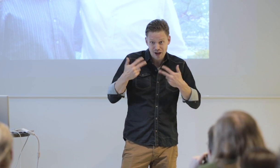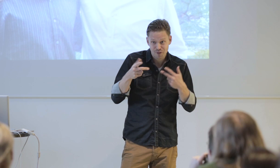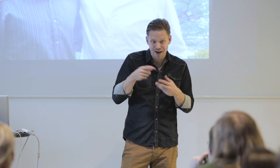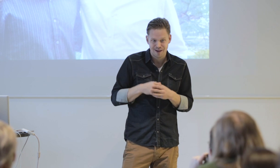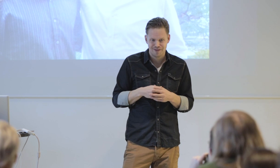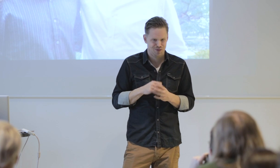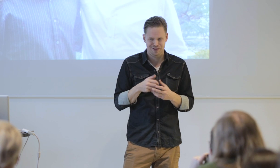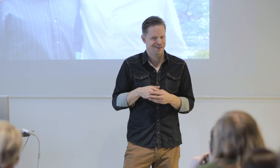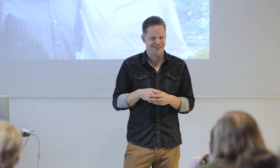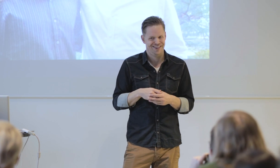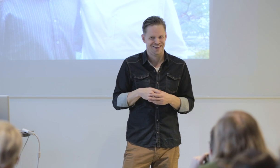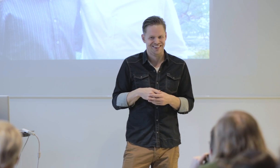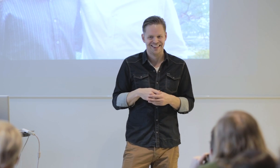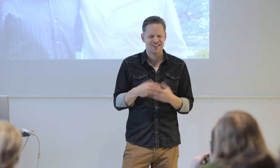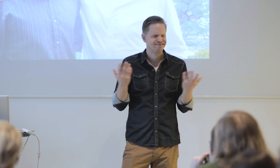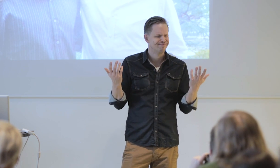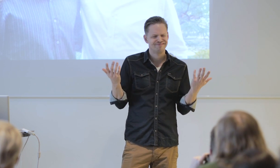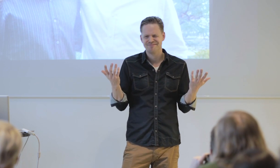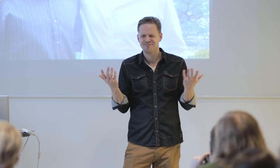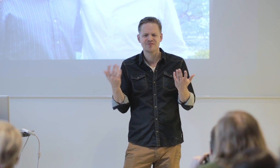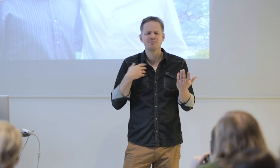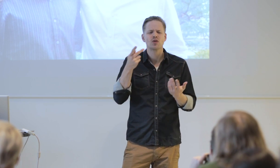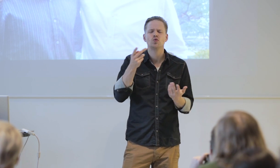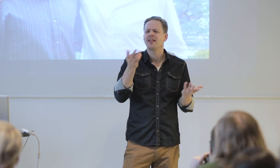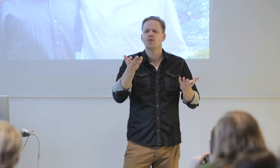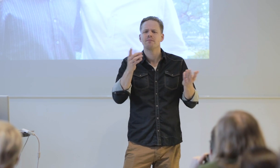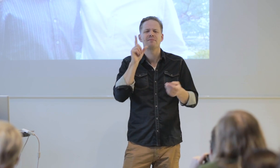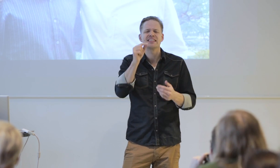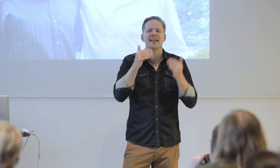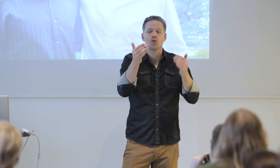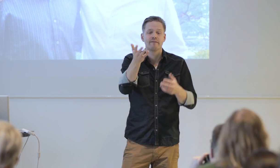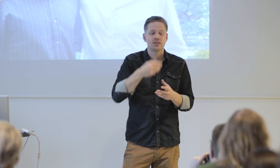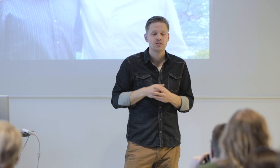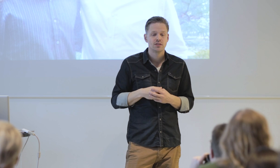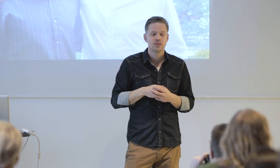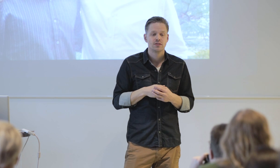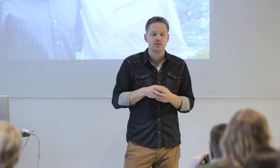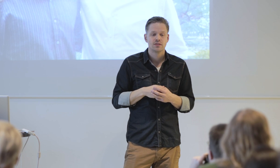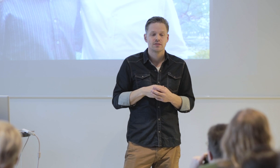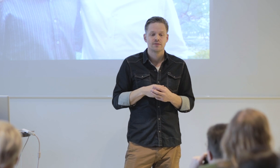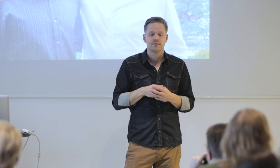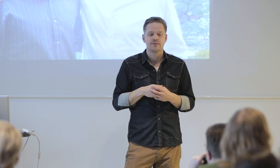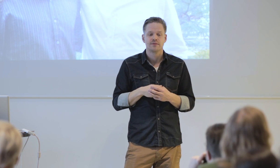Can you do rap music? And I asked him, and Stubb said, no, I can't do that. And I was asking that, where are you going to go